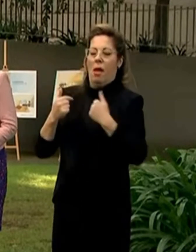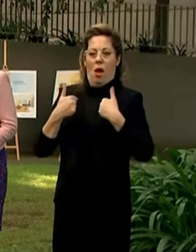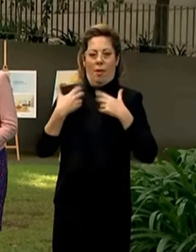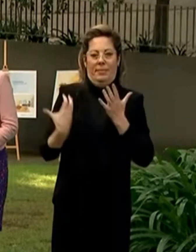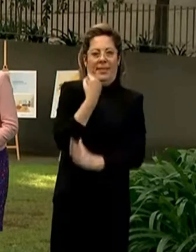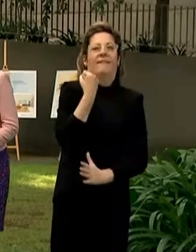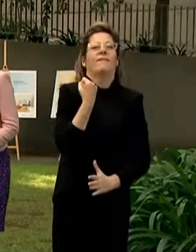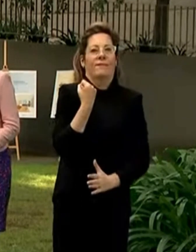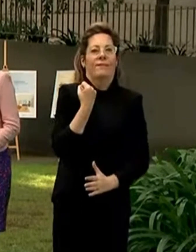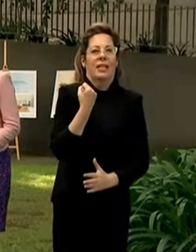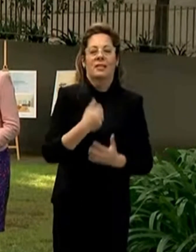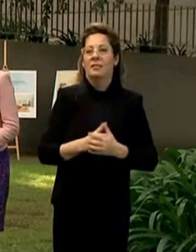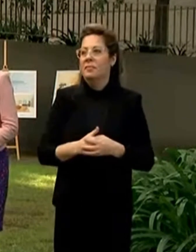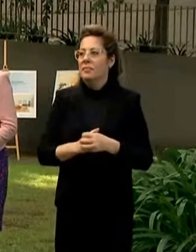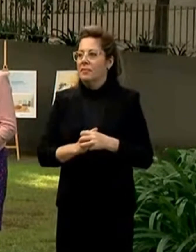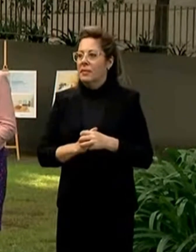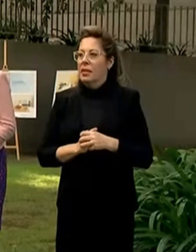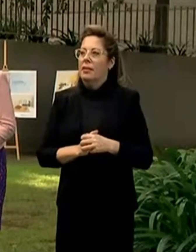patrons. Thank you.